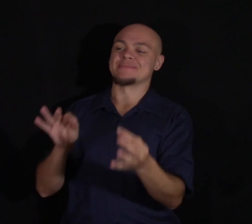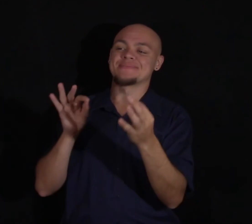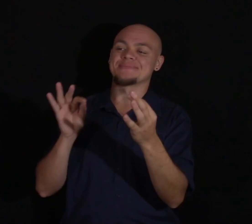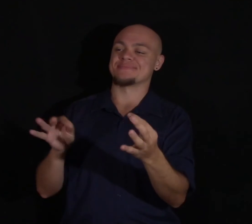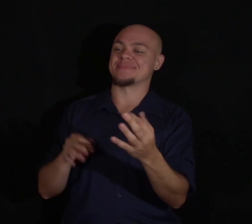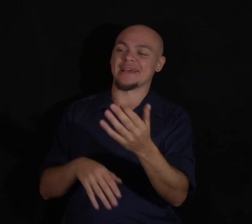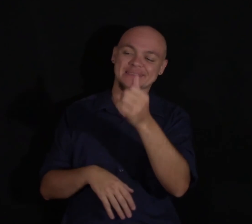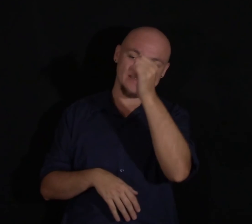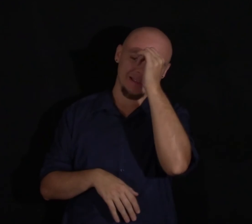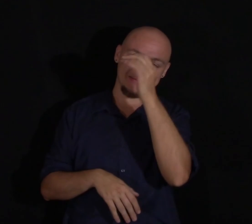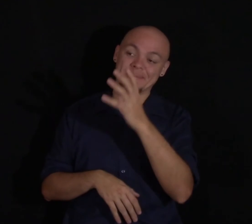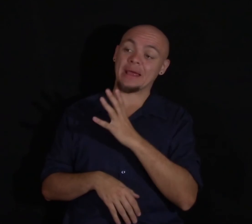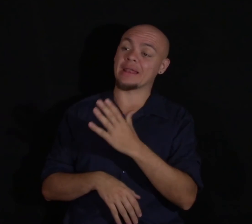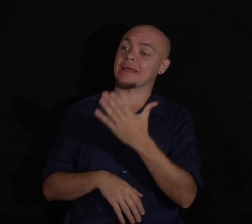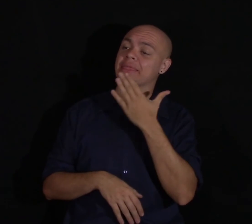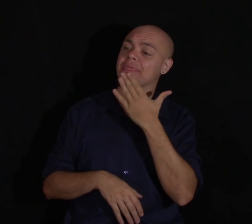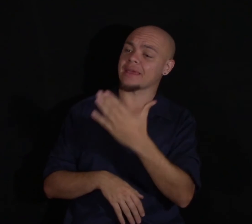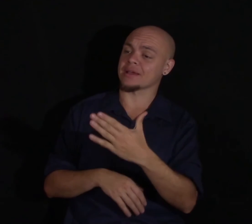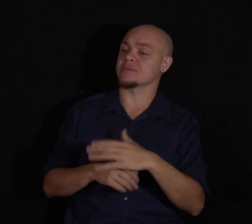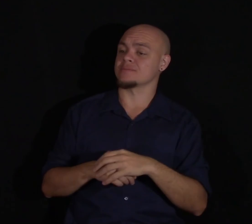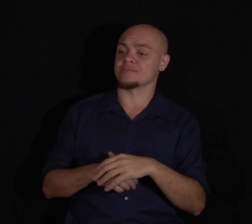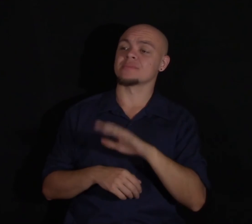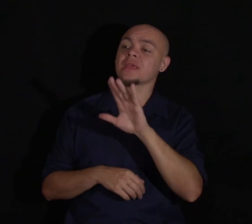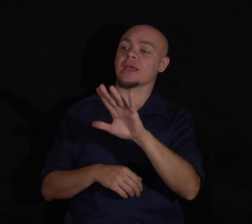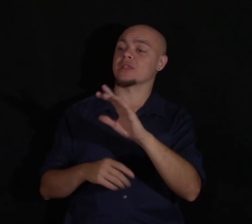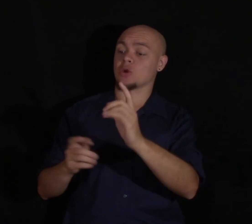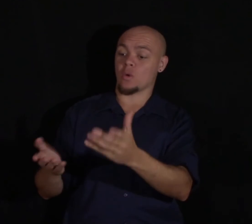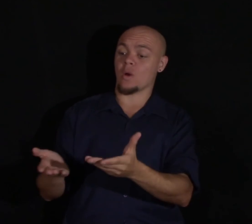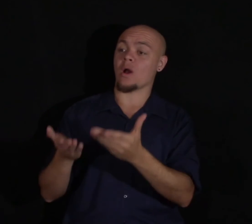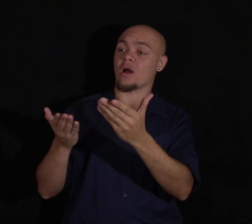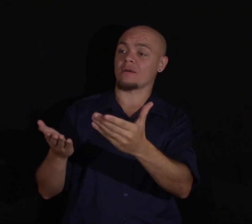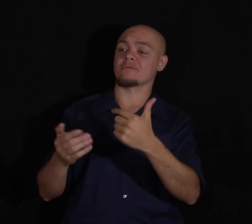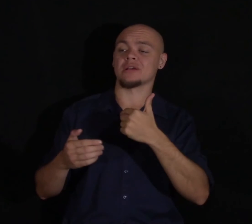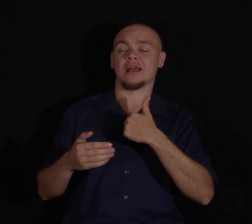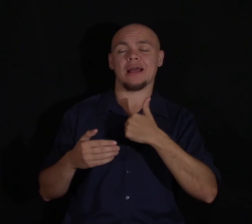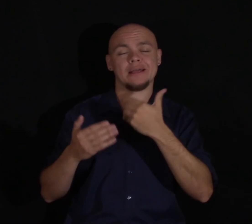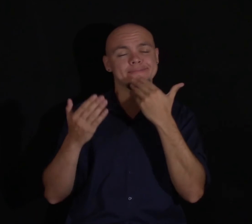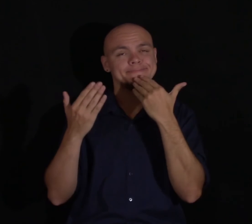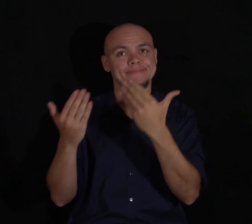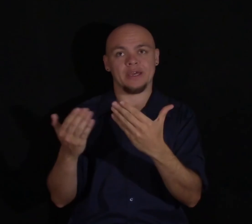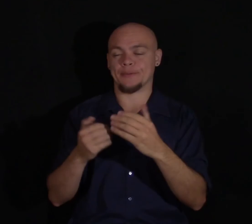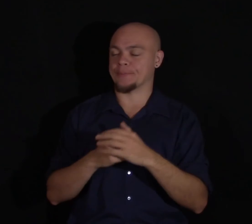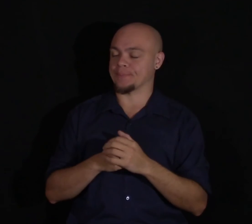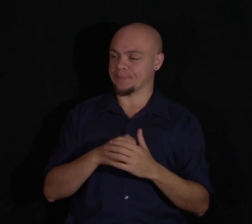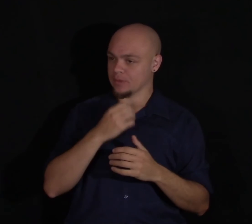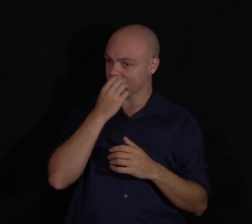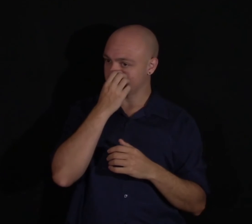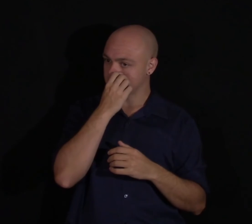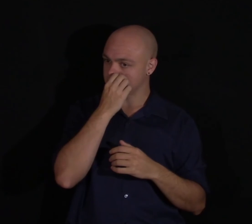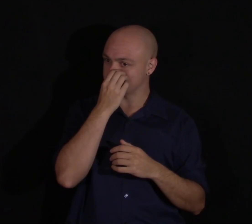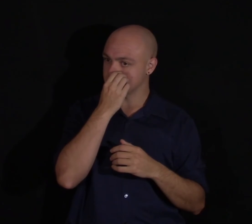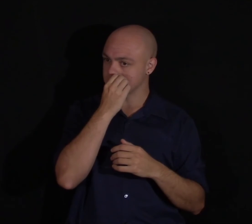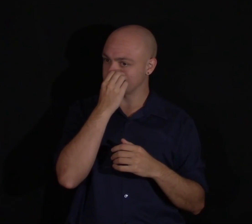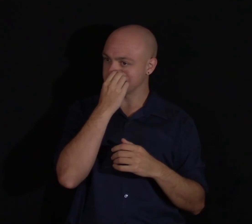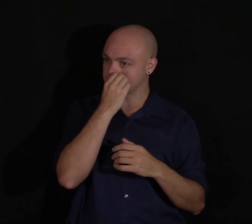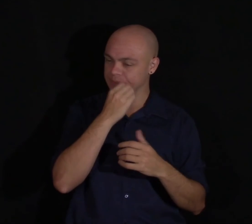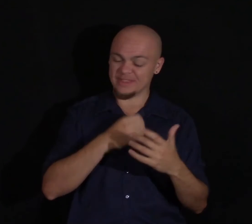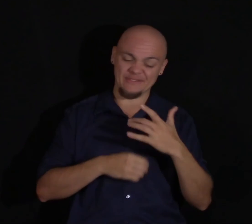thank you, and accept your generous offer. You raise me from the dust by this kindness, and